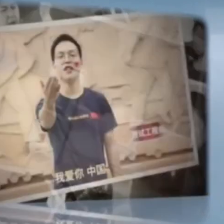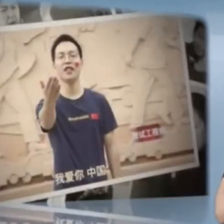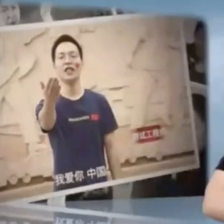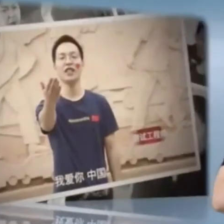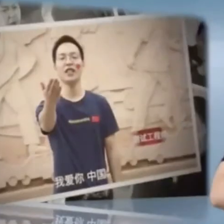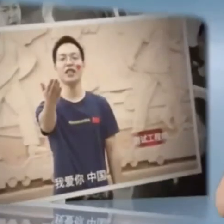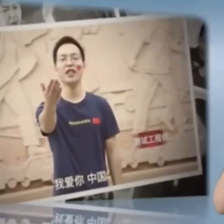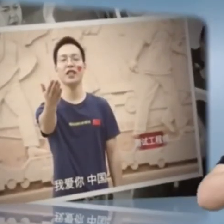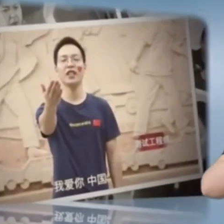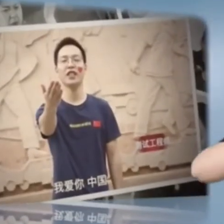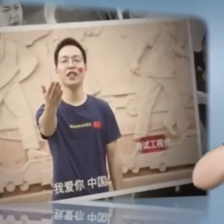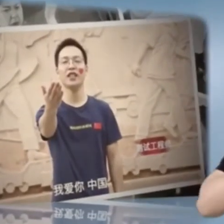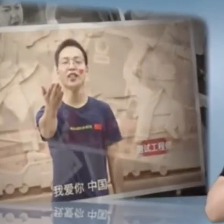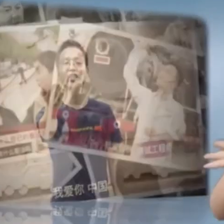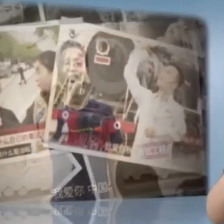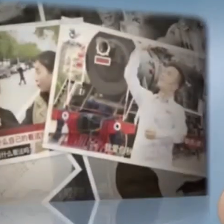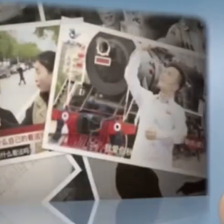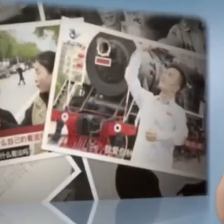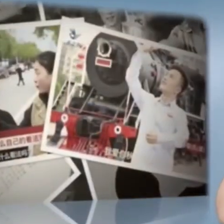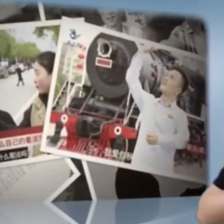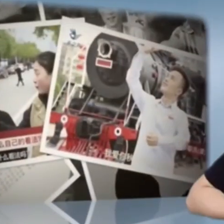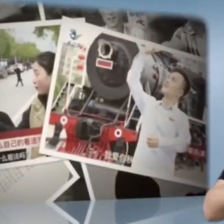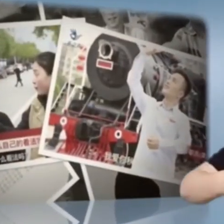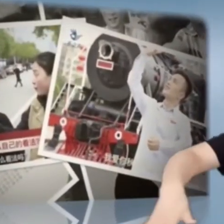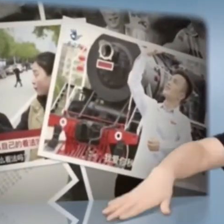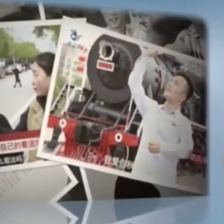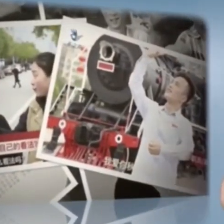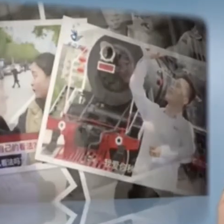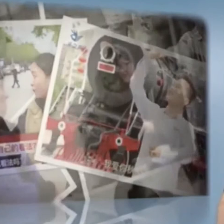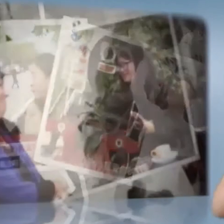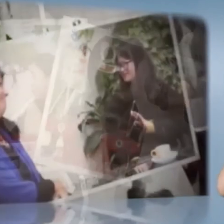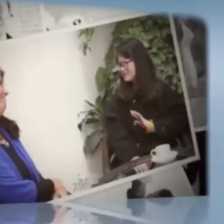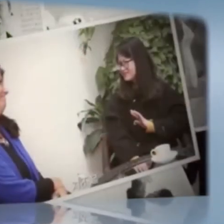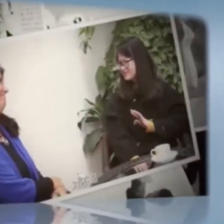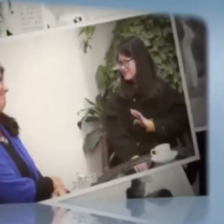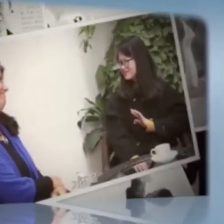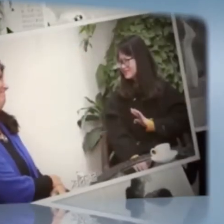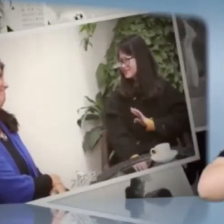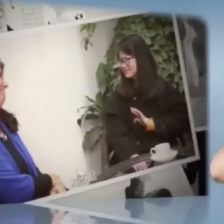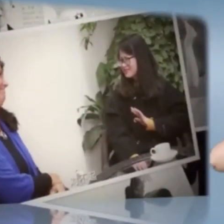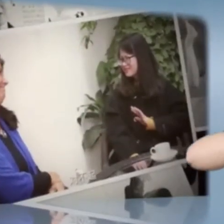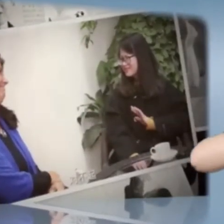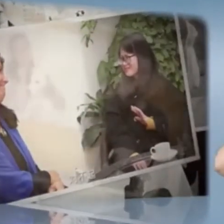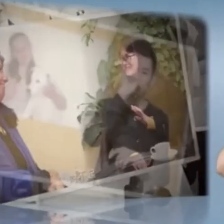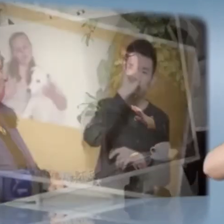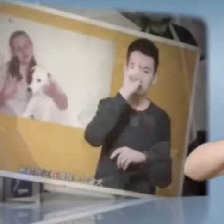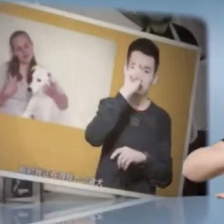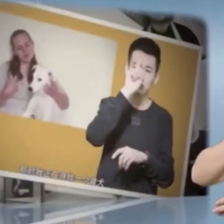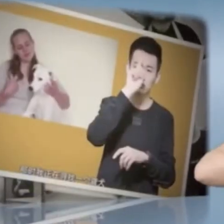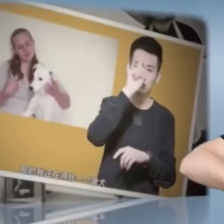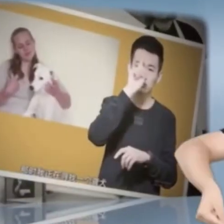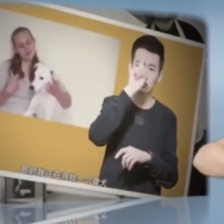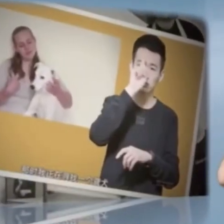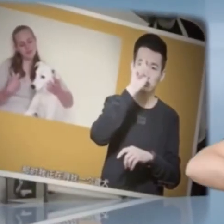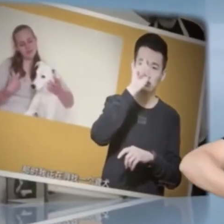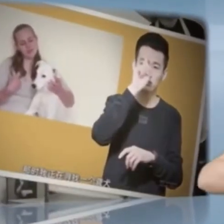The videos have been shared a lot among the deaf community, which have brought a lot of positive energy to more and more people, and